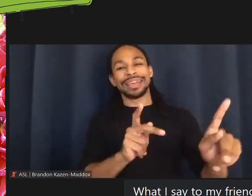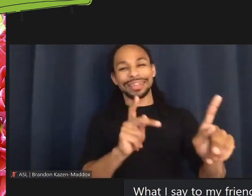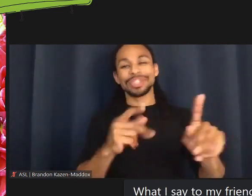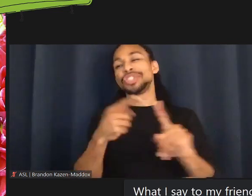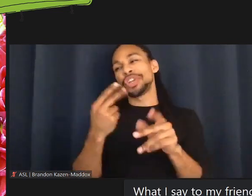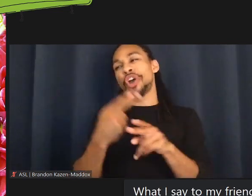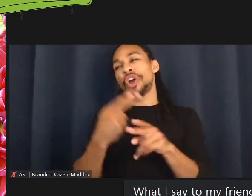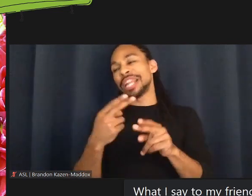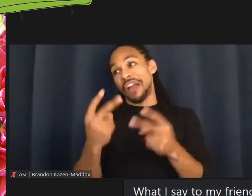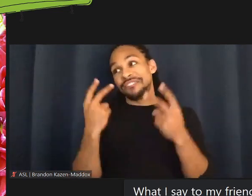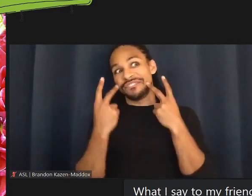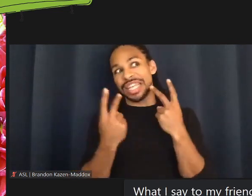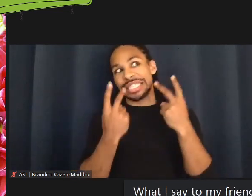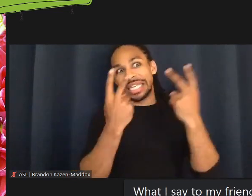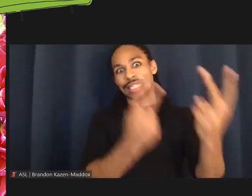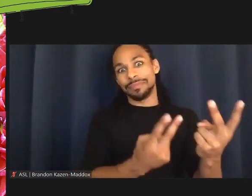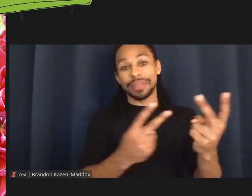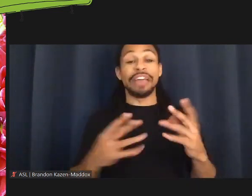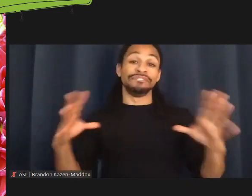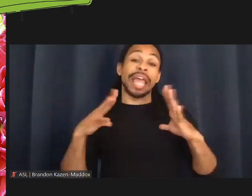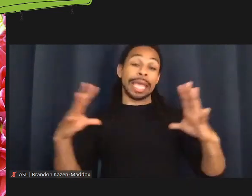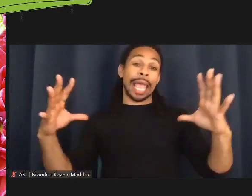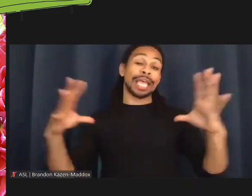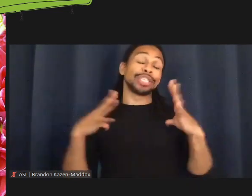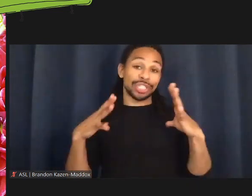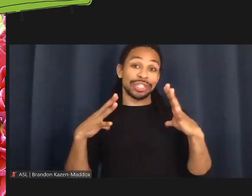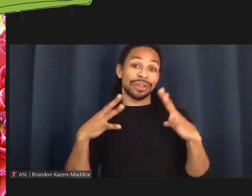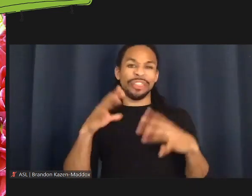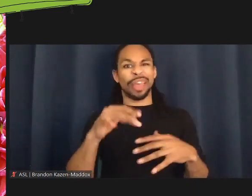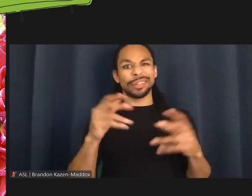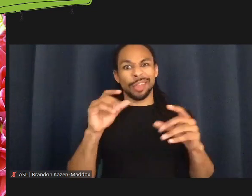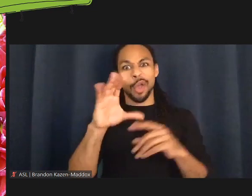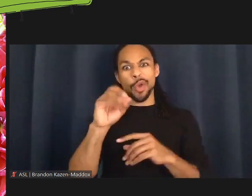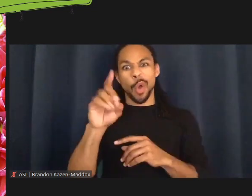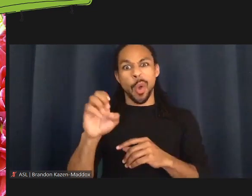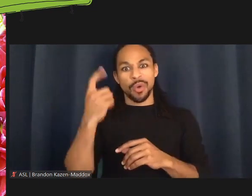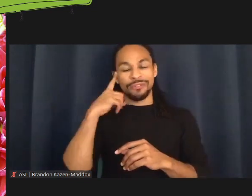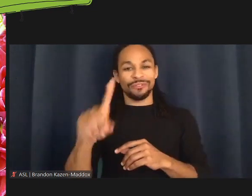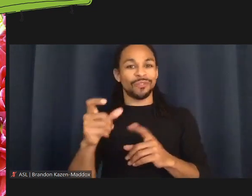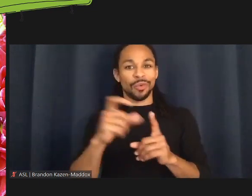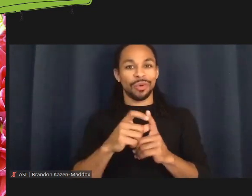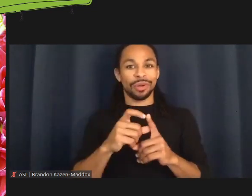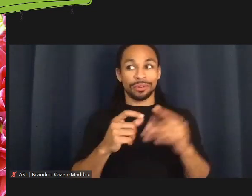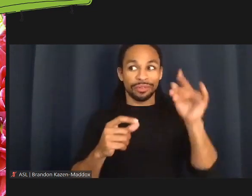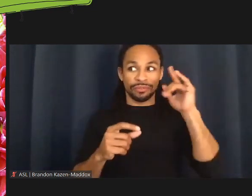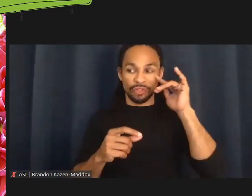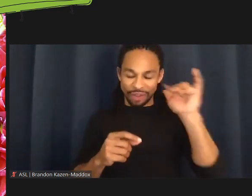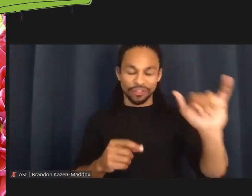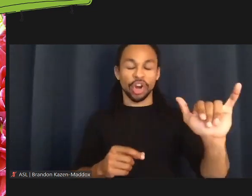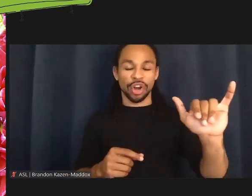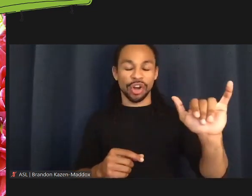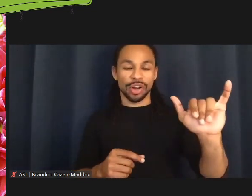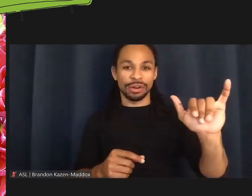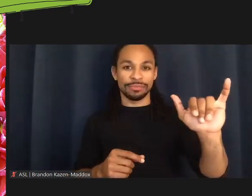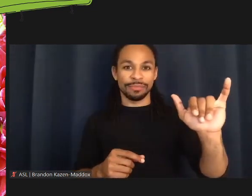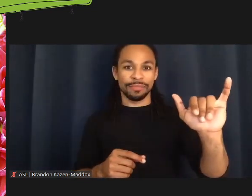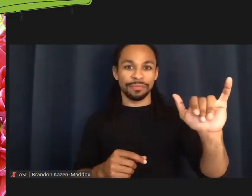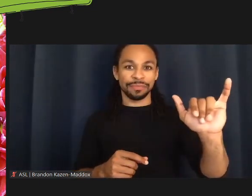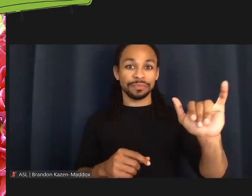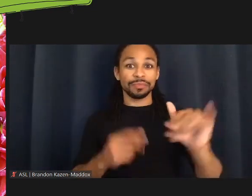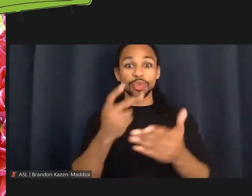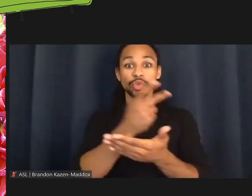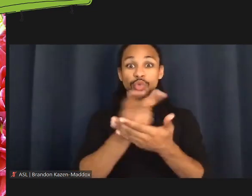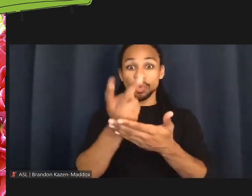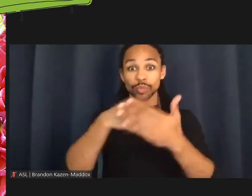it. Vacation, which was code word for good. 2 weeks